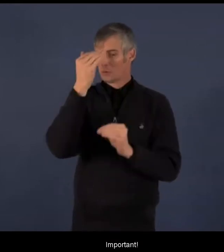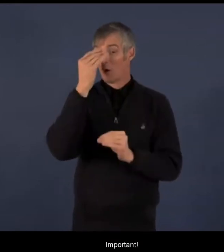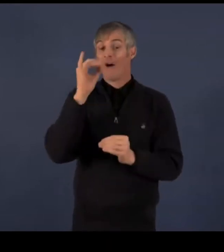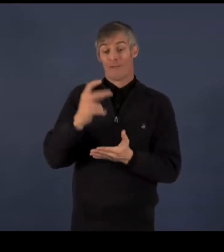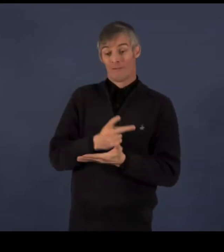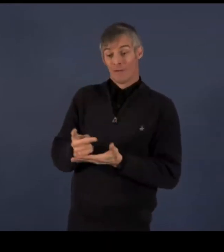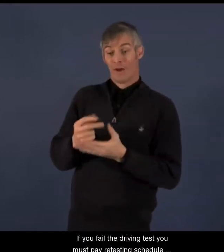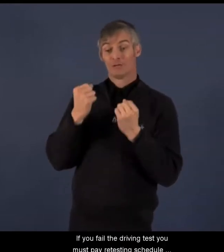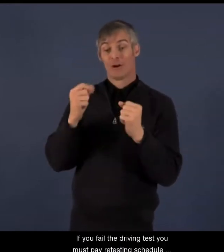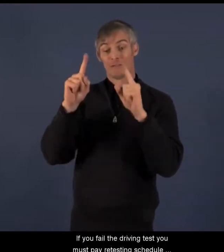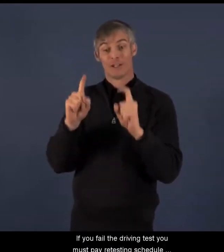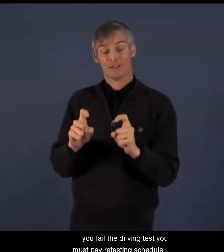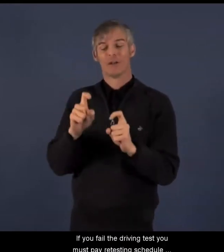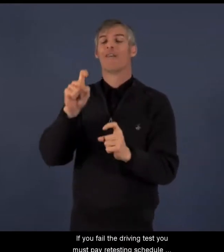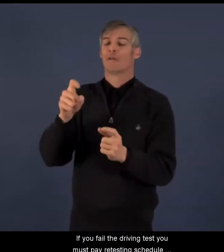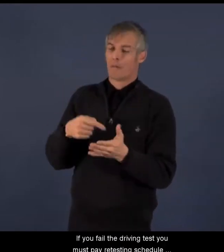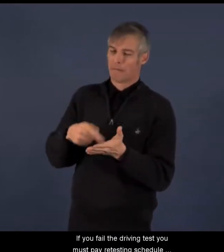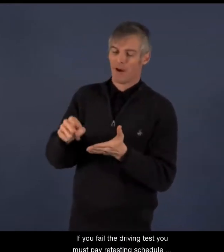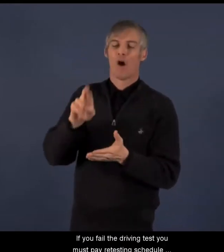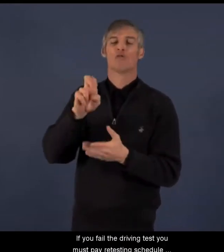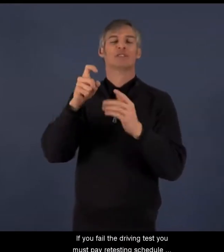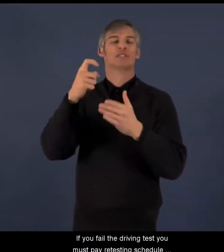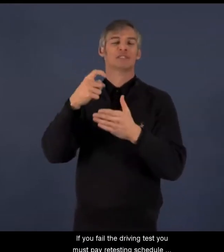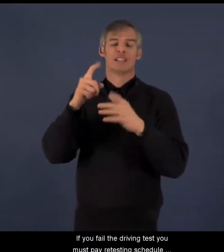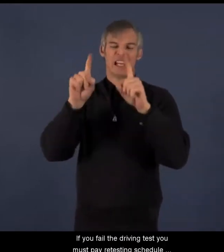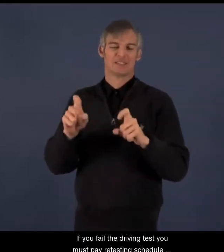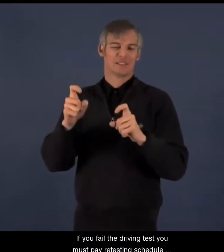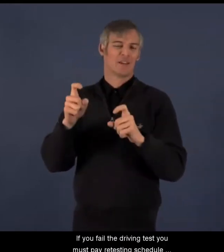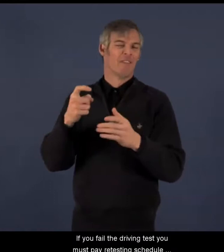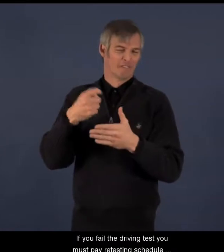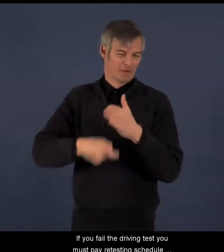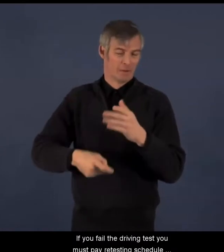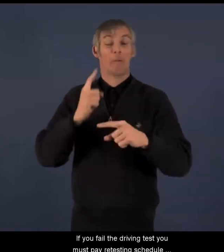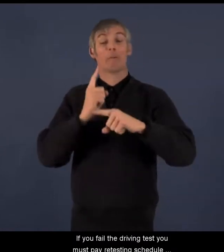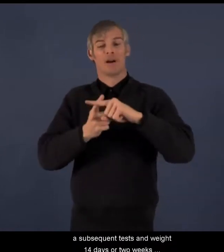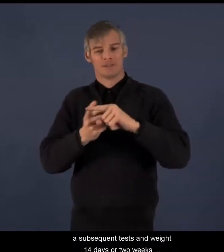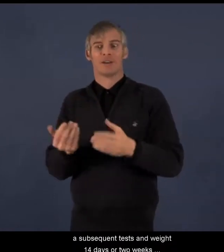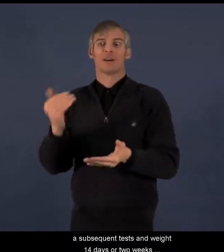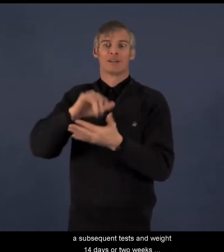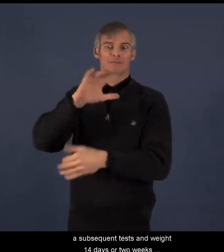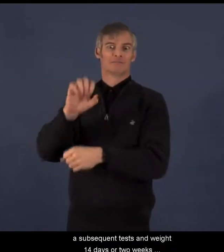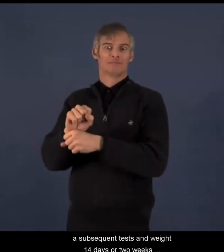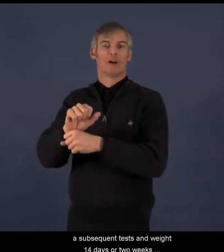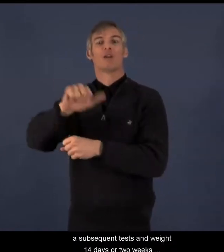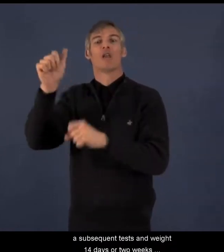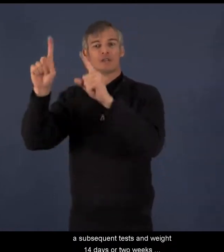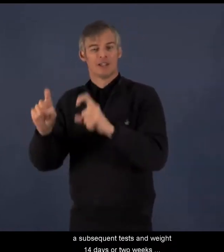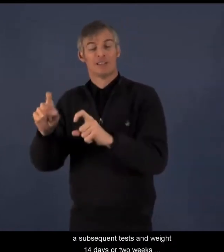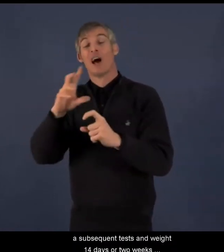Important. If you fail the driving test, you must pay a retest fee, schedule a subsequent test, and wait 14